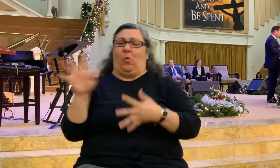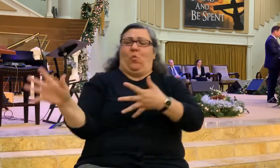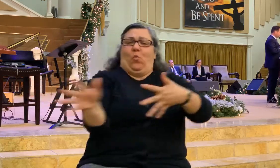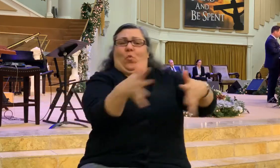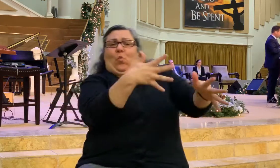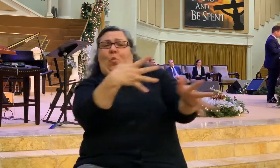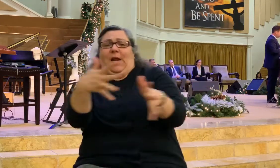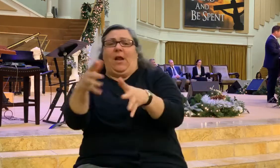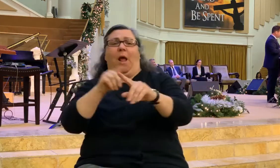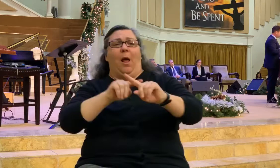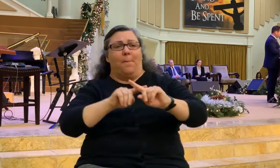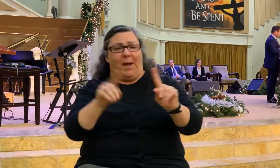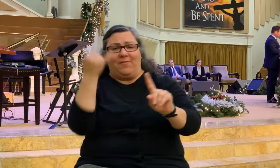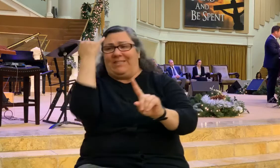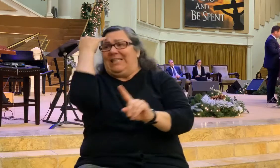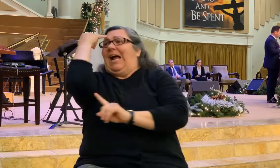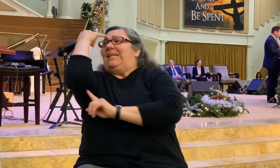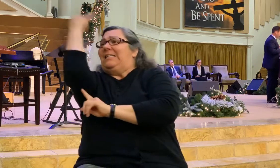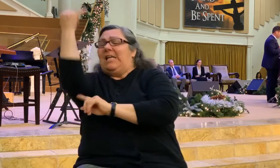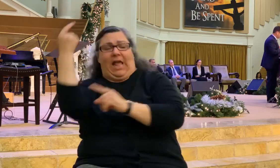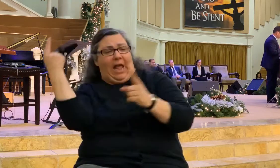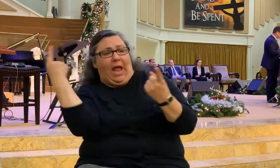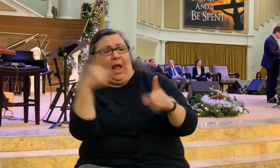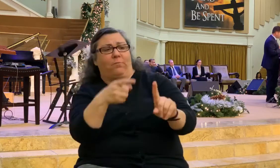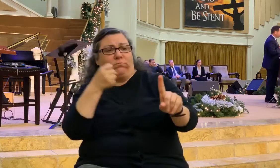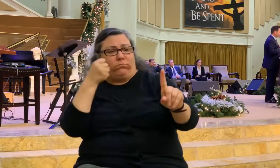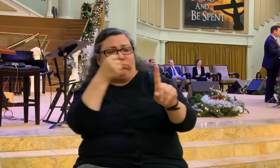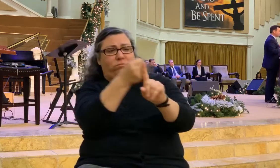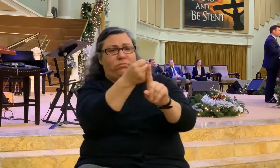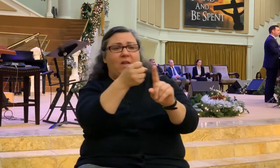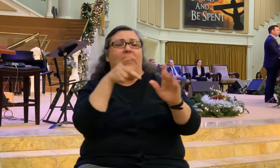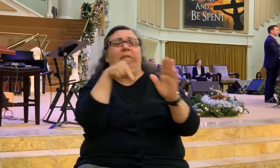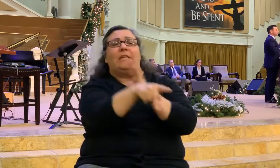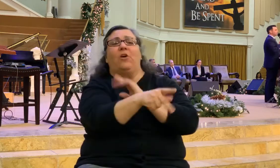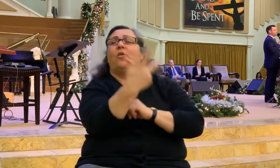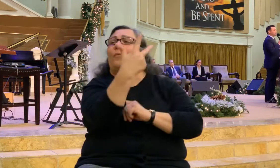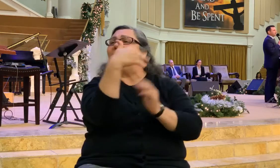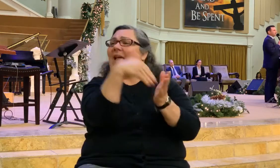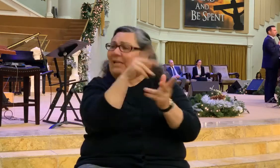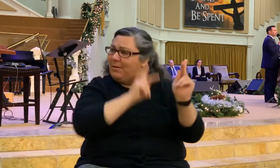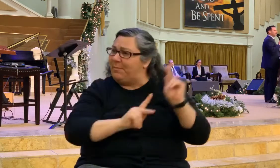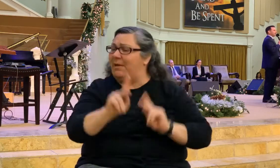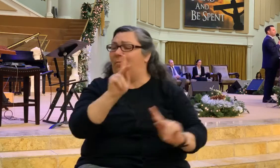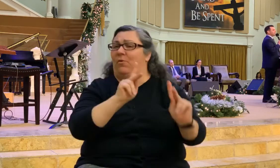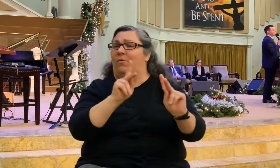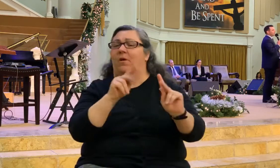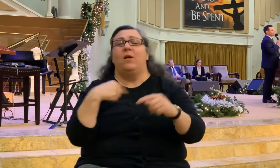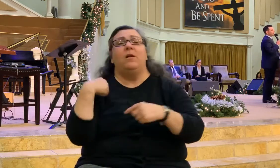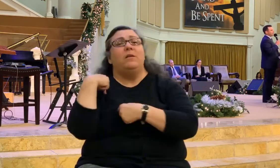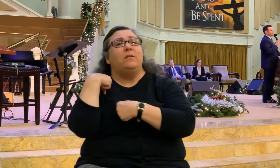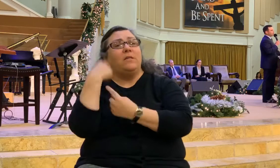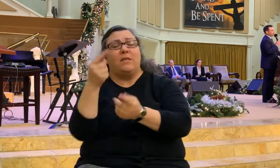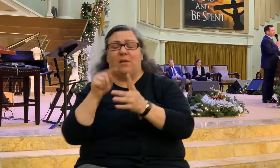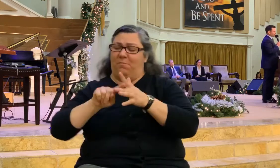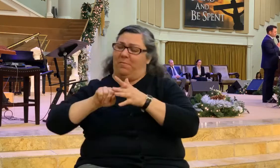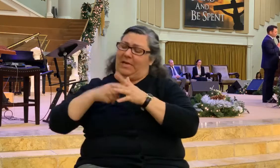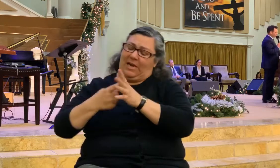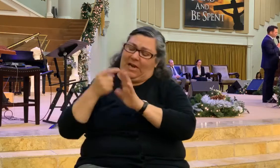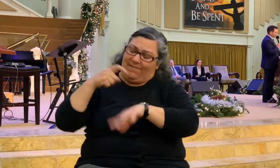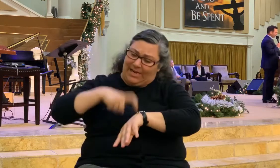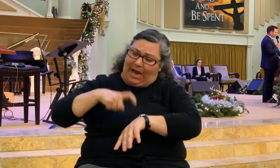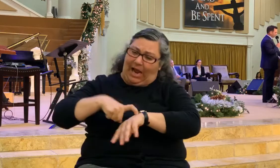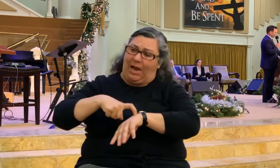the World Trade Centers and killed over 3,000 people. Since the beginning of time, there was